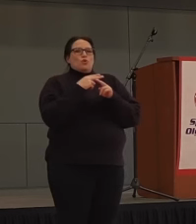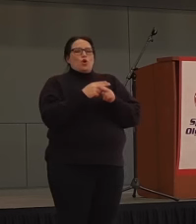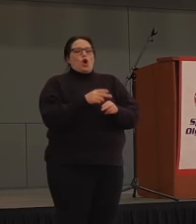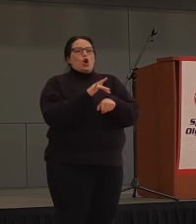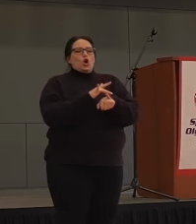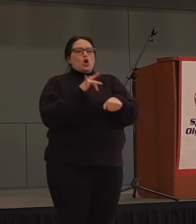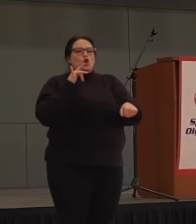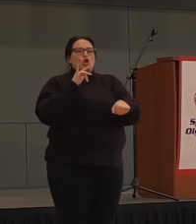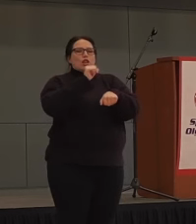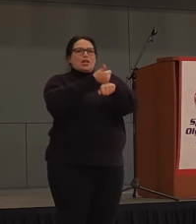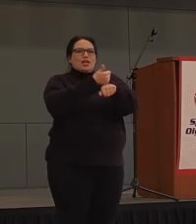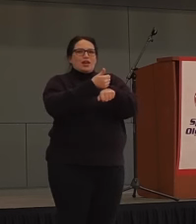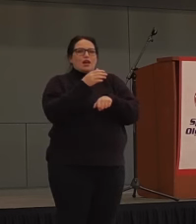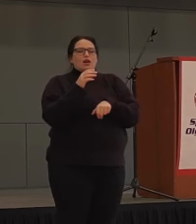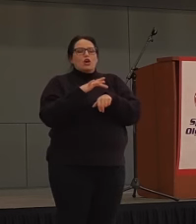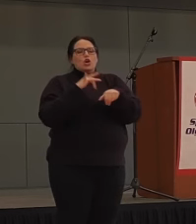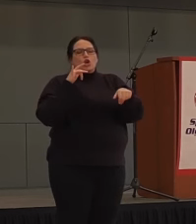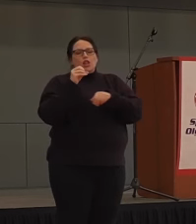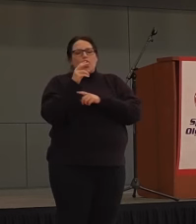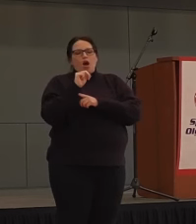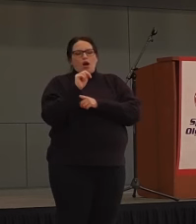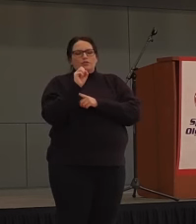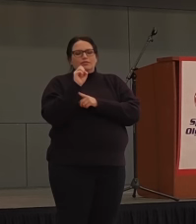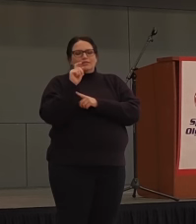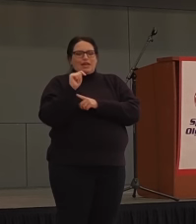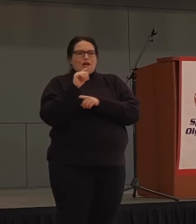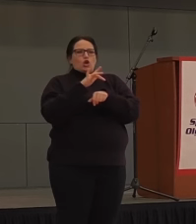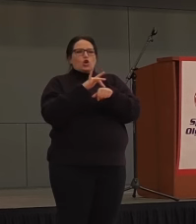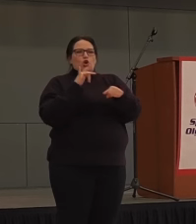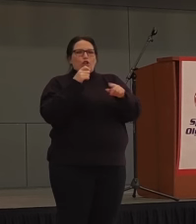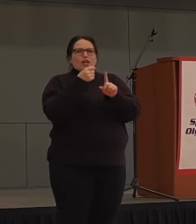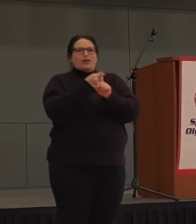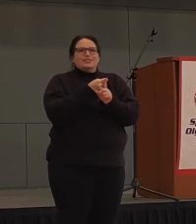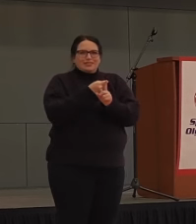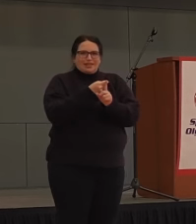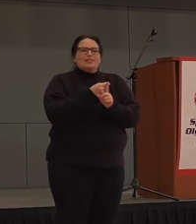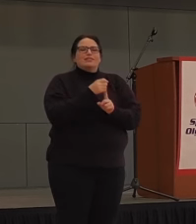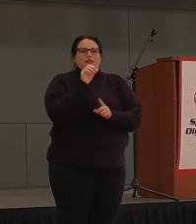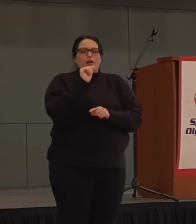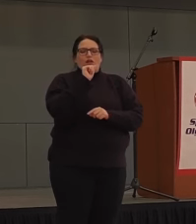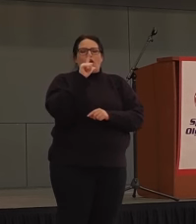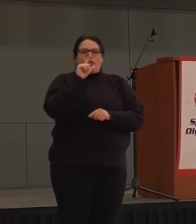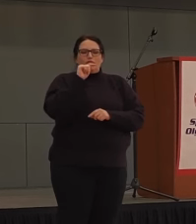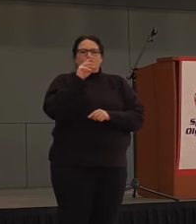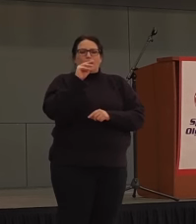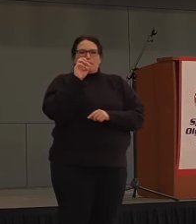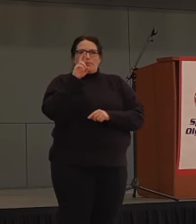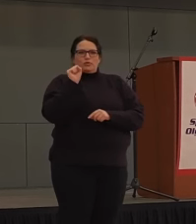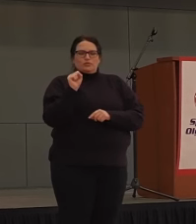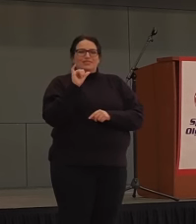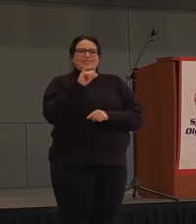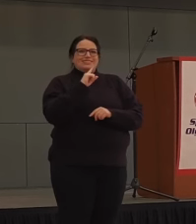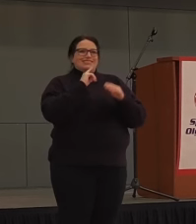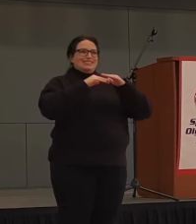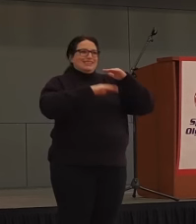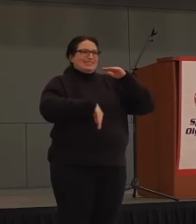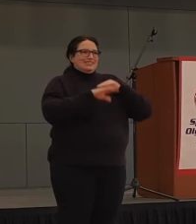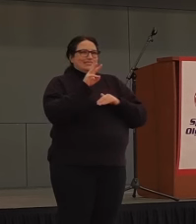onset. That's the term that is used, early onset Alzheimer's, under the age of 65.